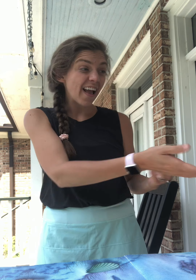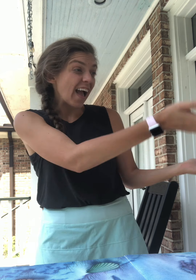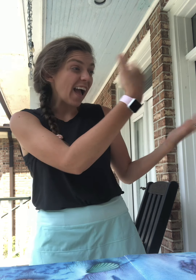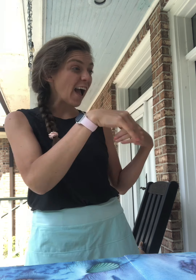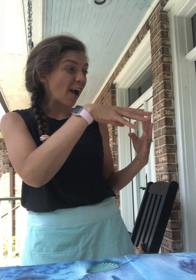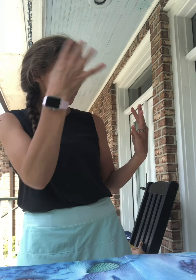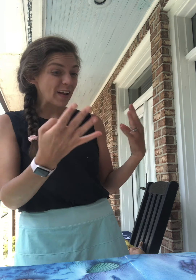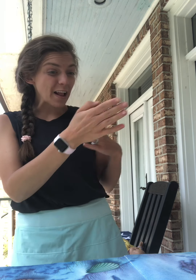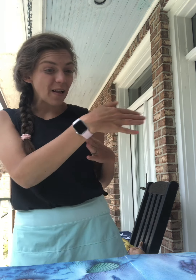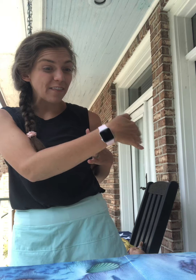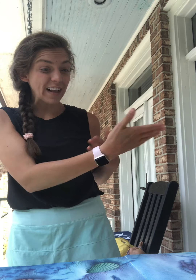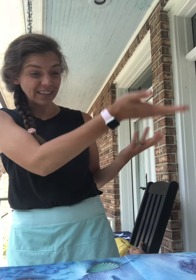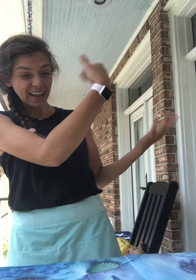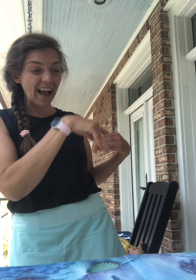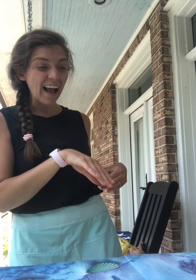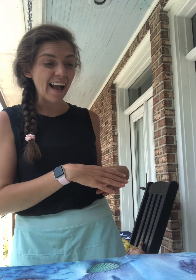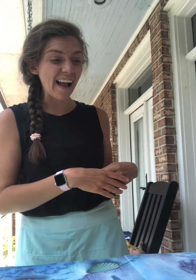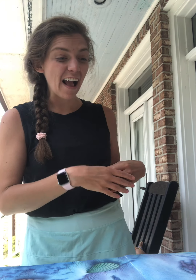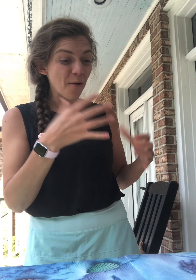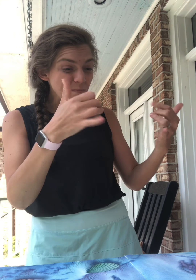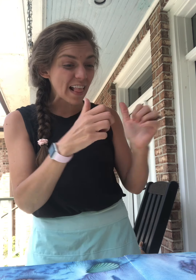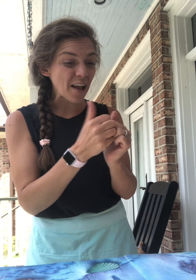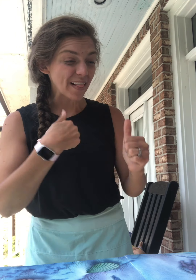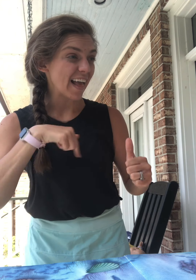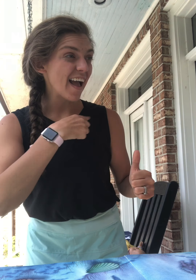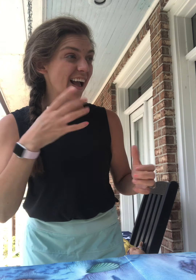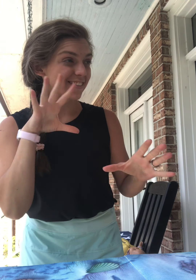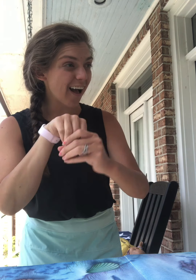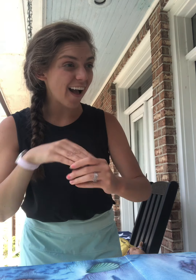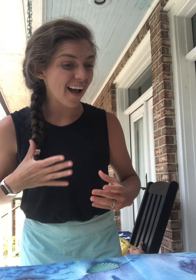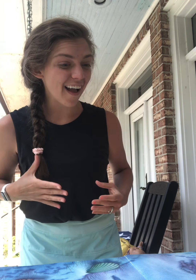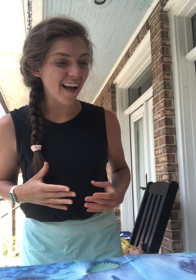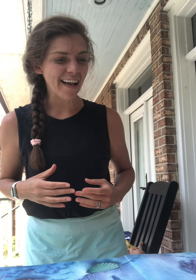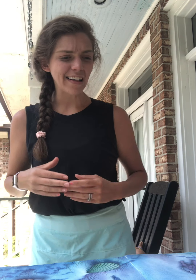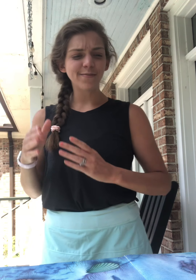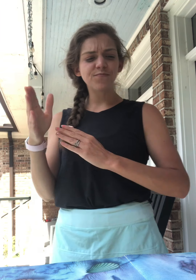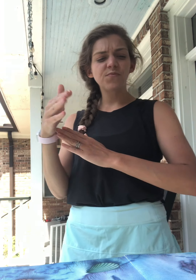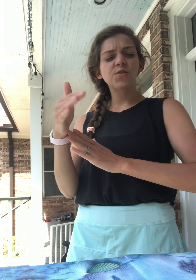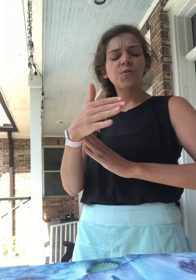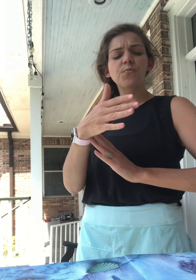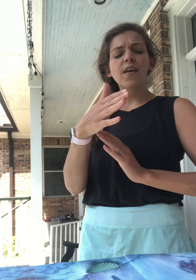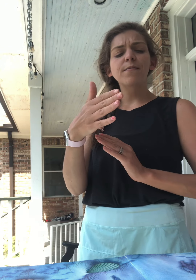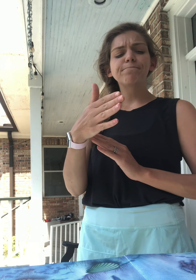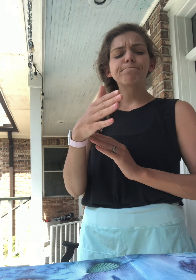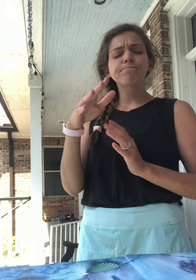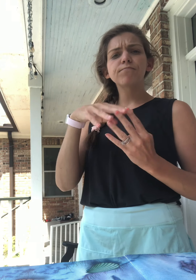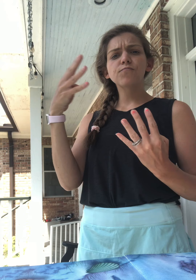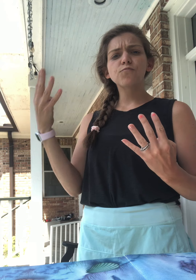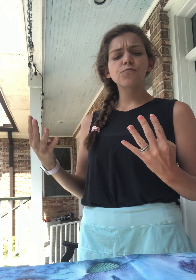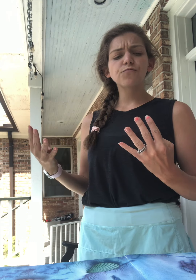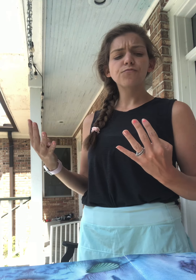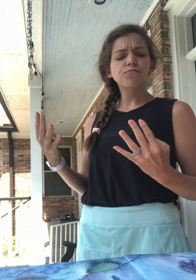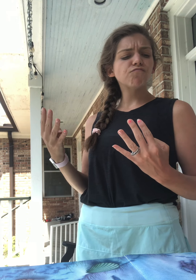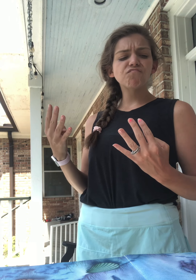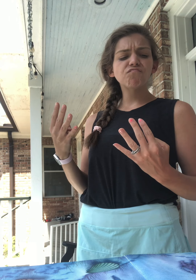Come on Rainbow Fish, they would call. Come and play with us. But the Rainbow Fish would just glide